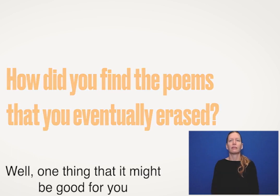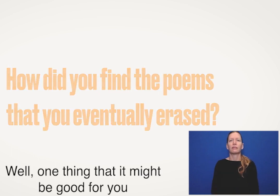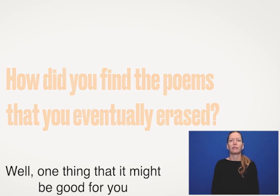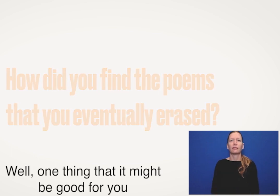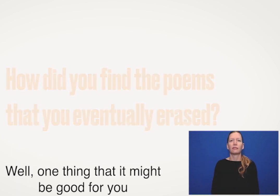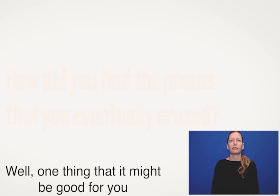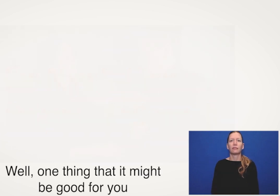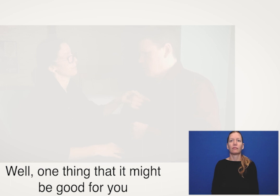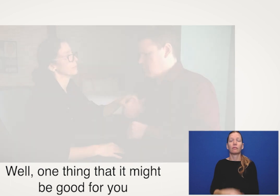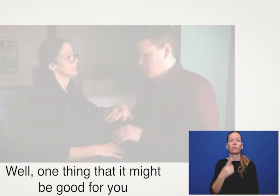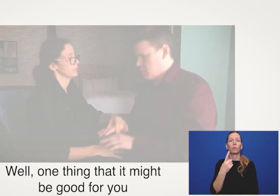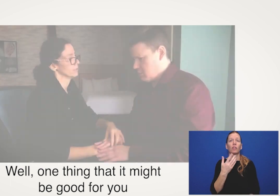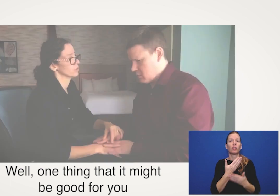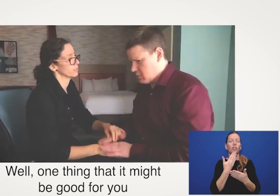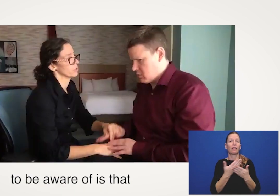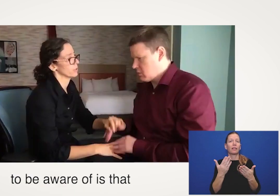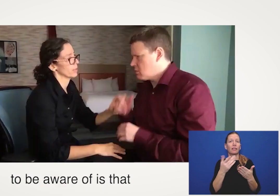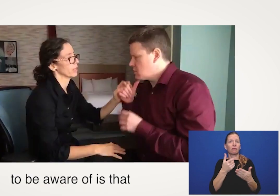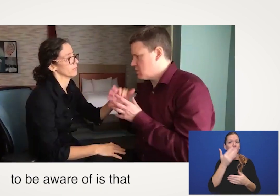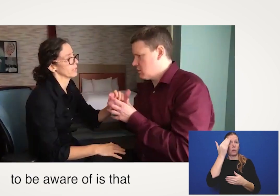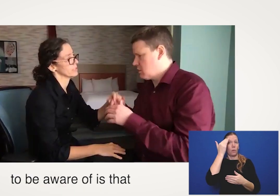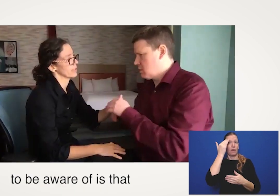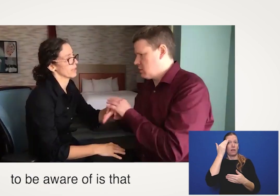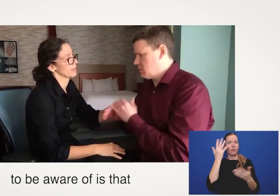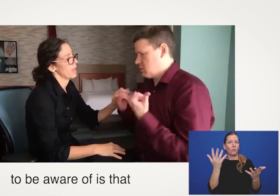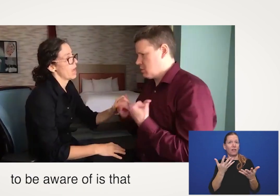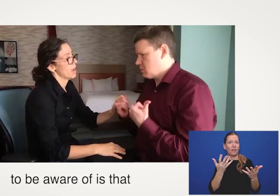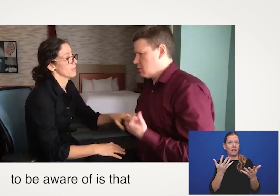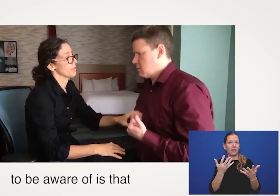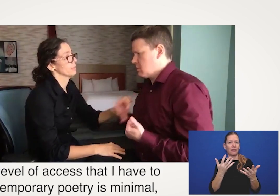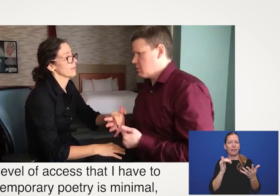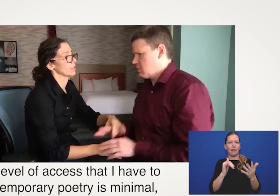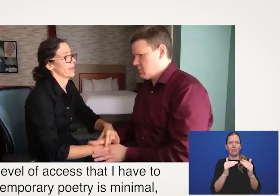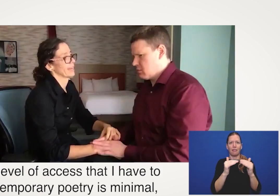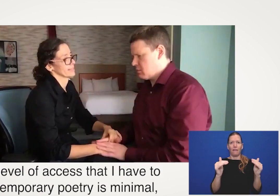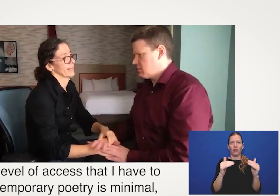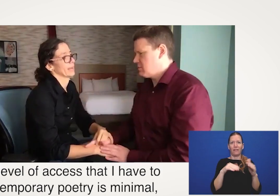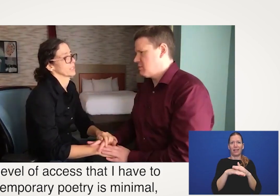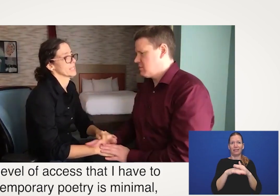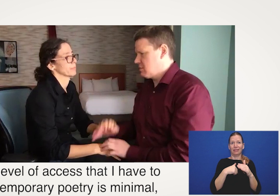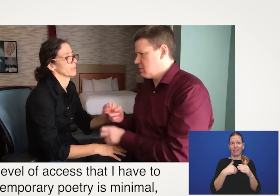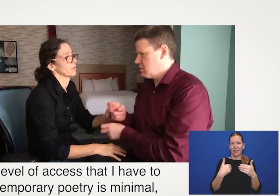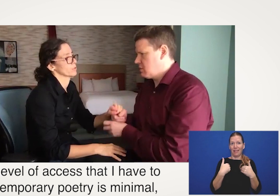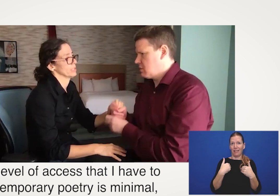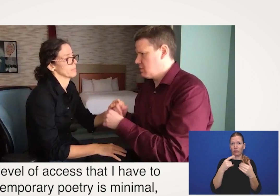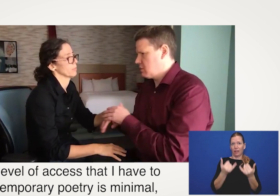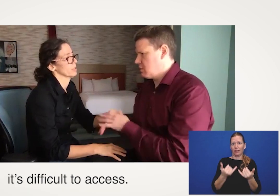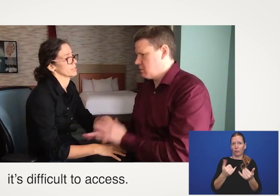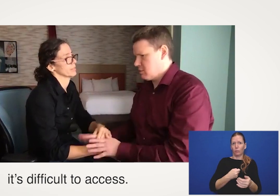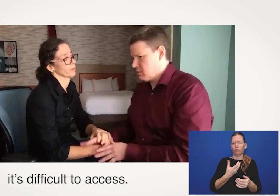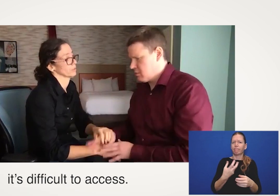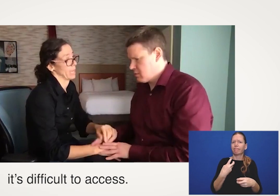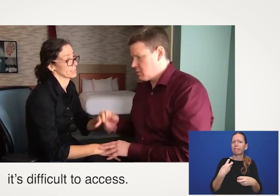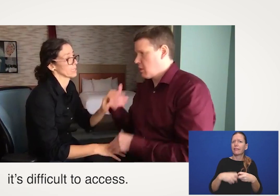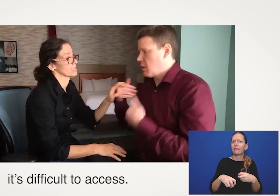Well, one thing that might be good for you to be aware of is that the level of access that I have to contemporary poetry is minimal.